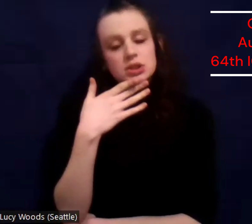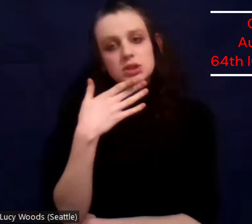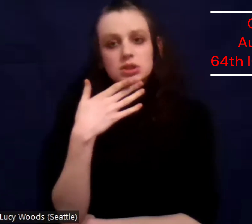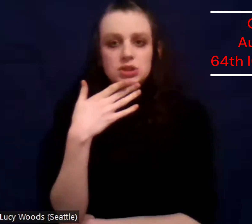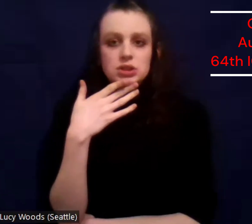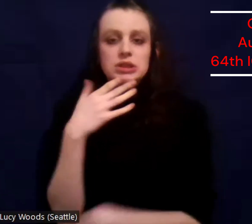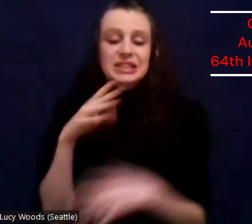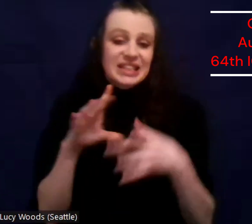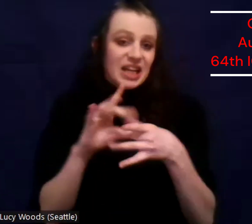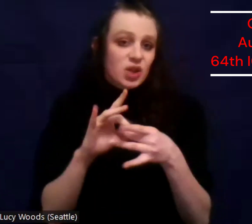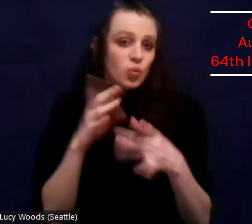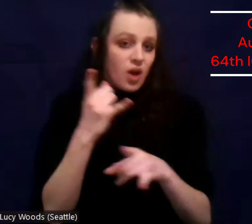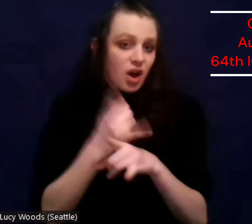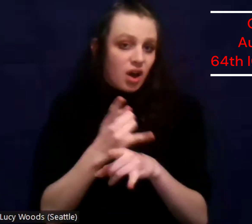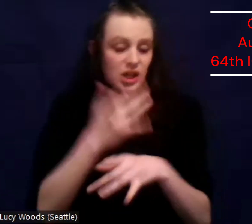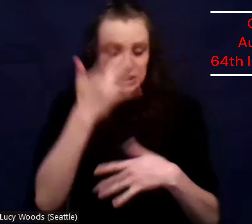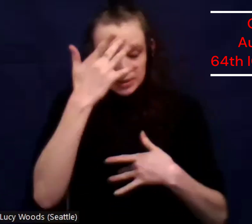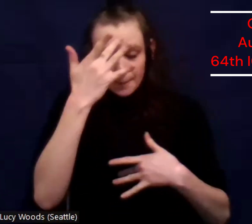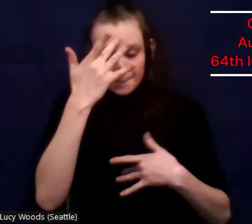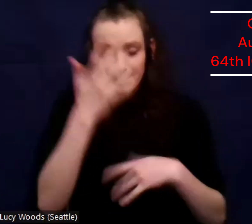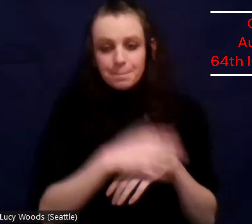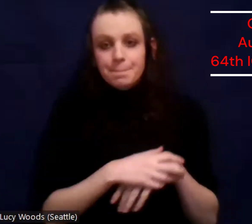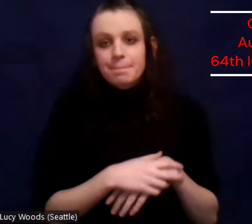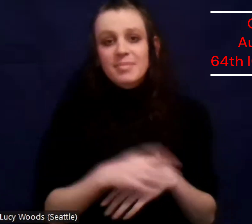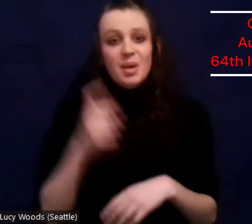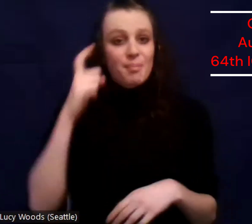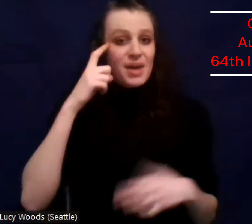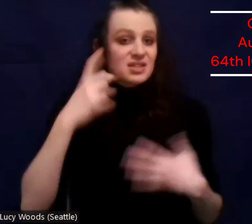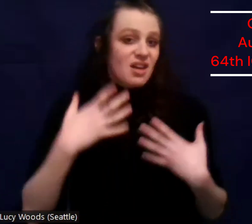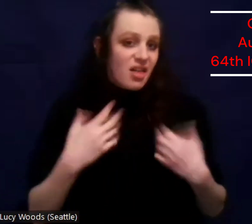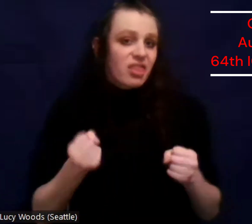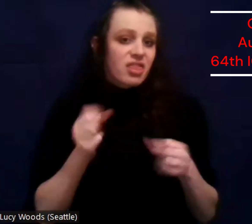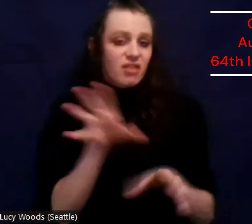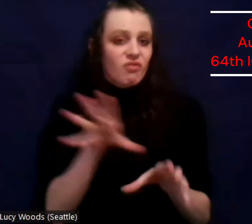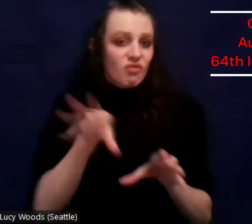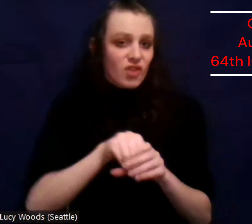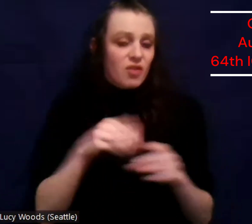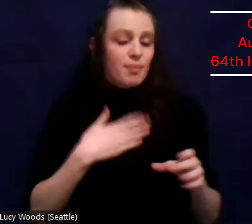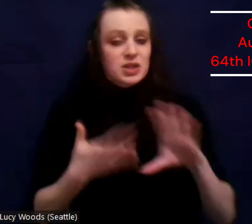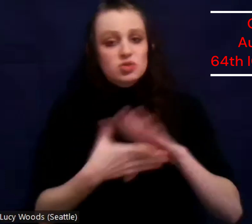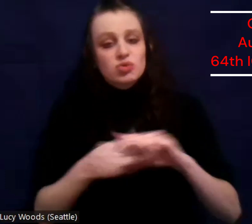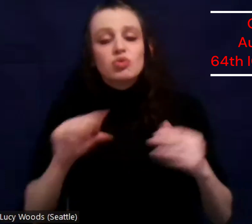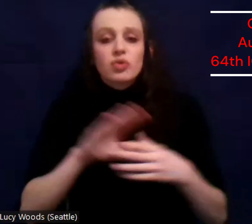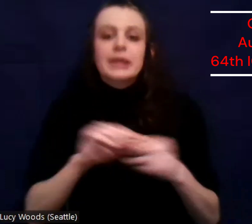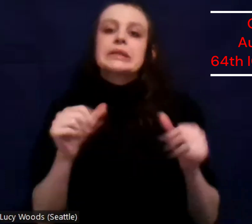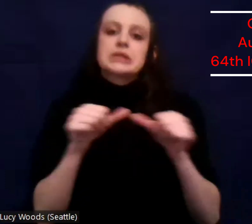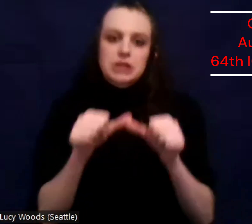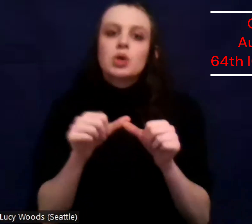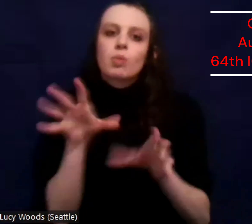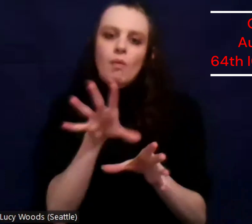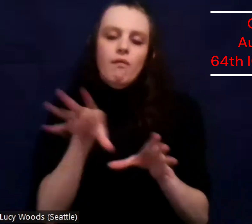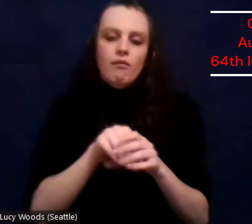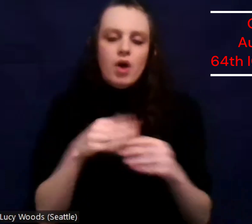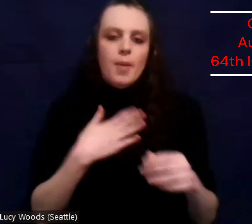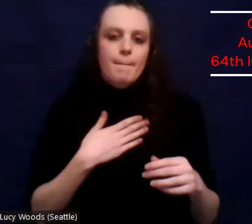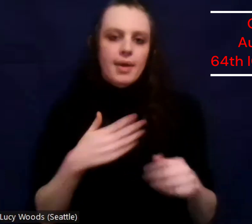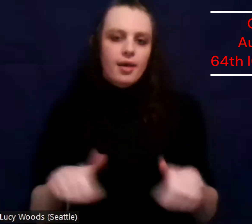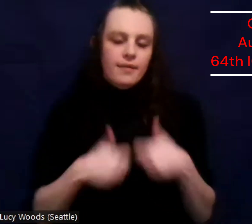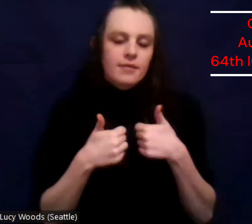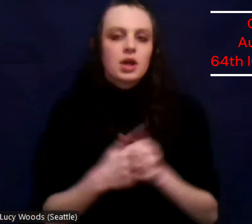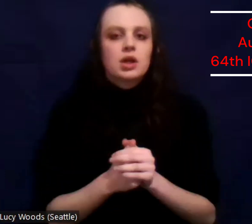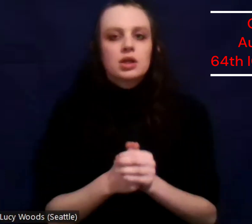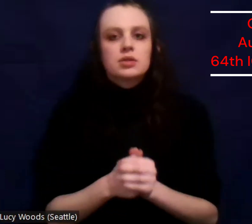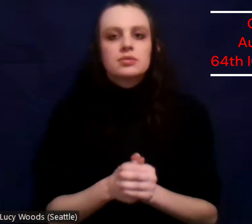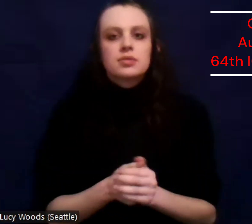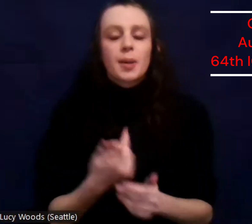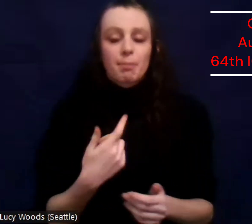with alcoholism. Mental health is also a part of my story and continues to be a part of my story, and I'll probably